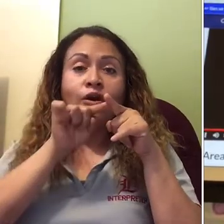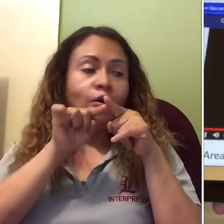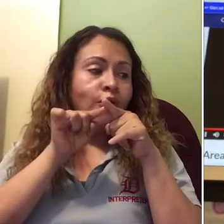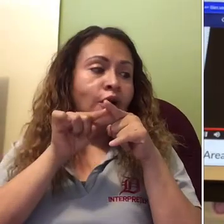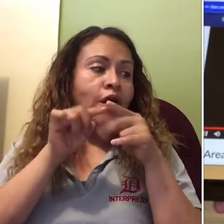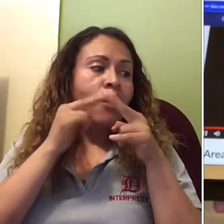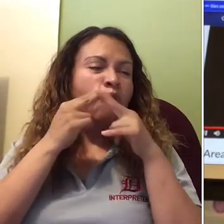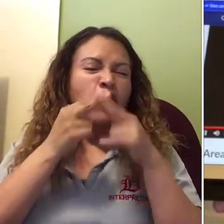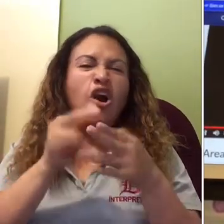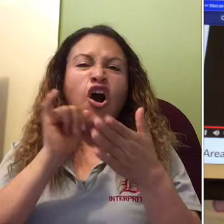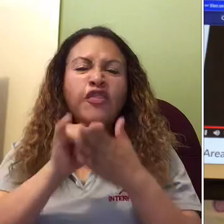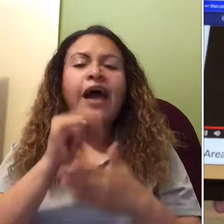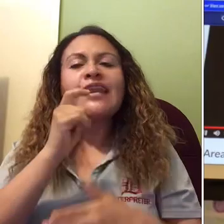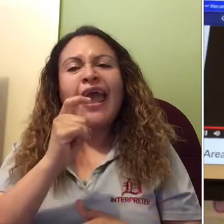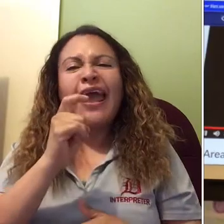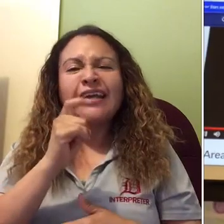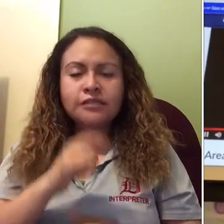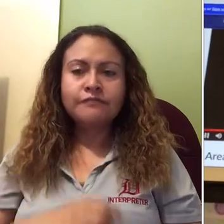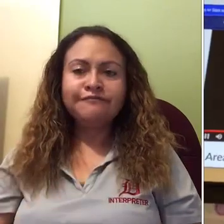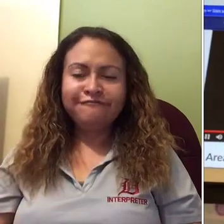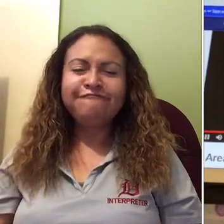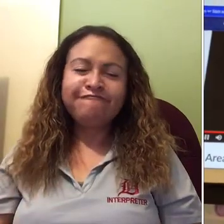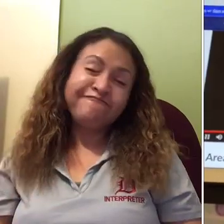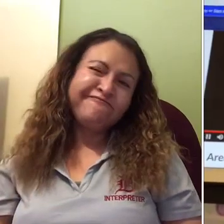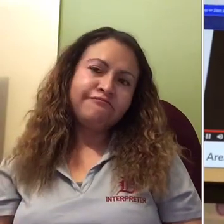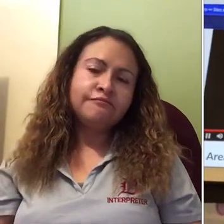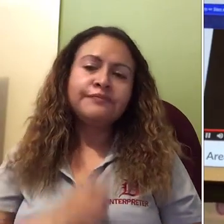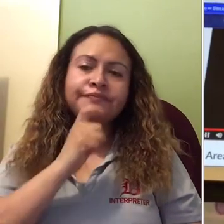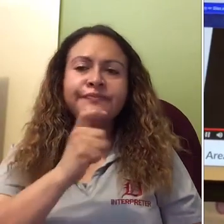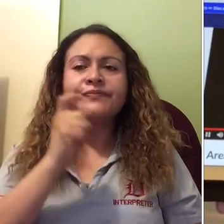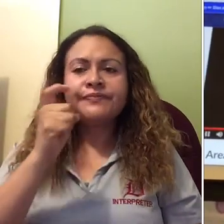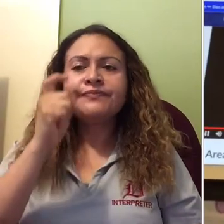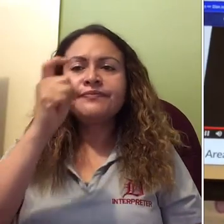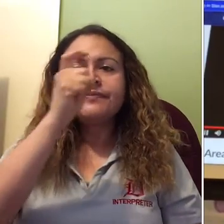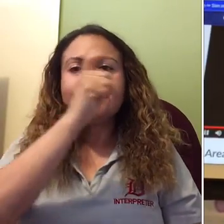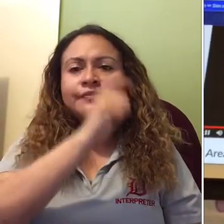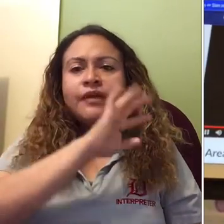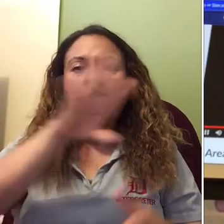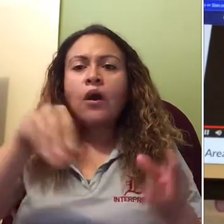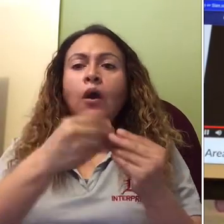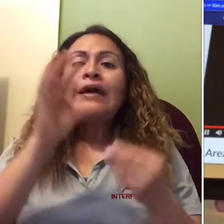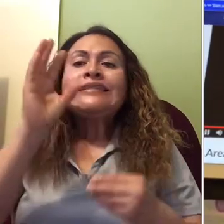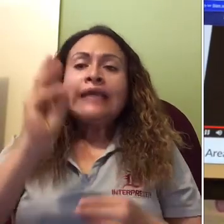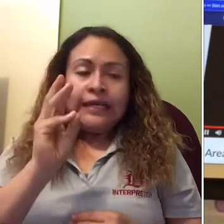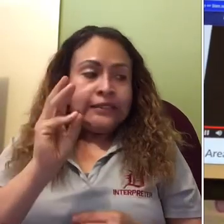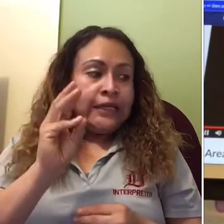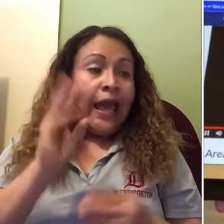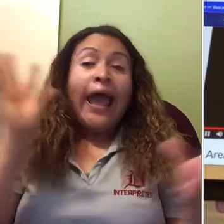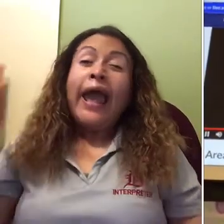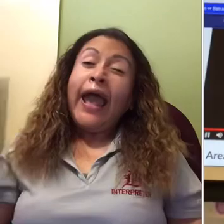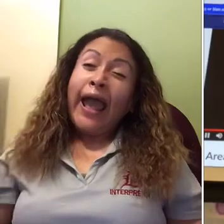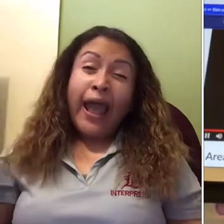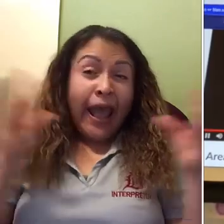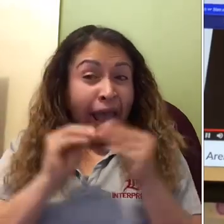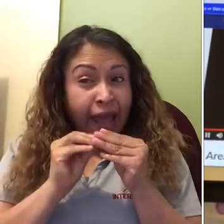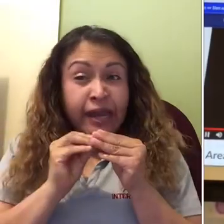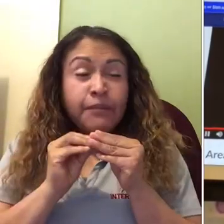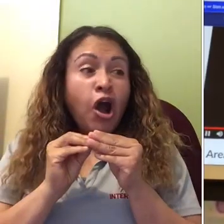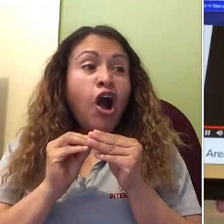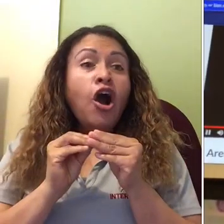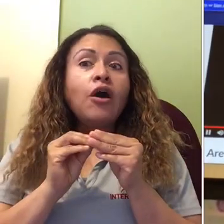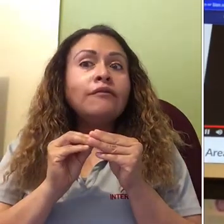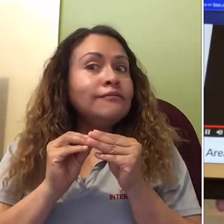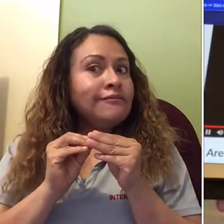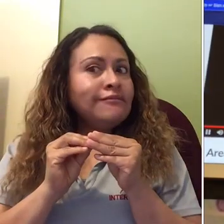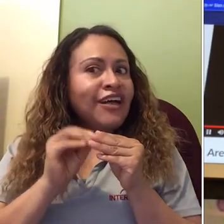that X. That's angle X, that's X, that's X, that's X, that's X. And if you add them all up, we've gone around a circle.